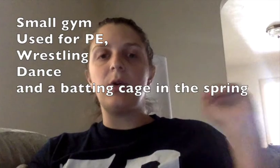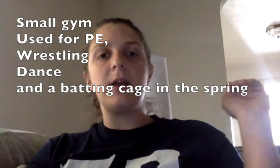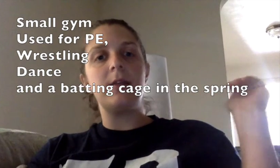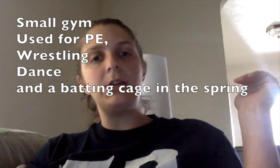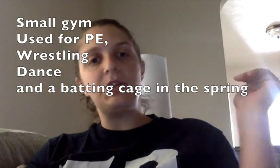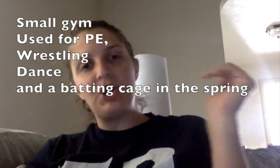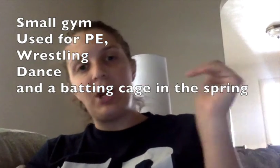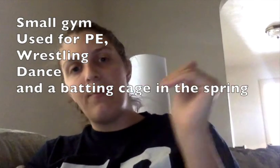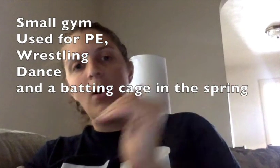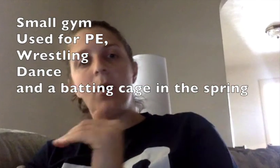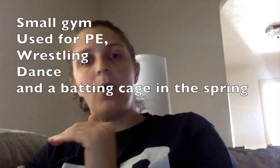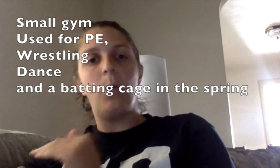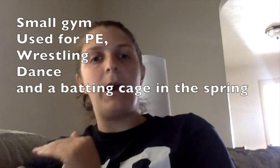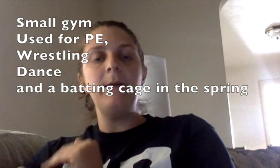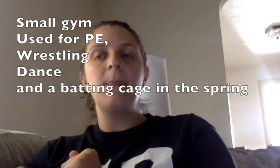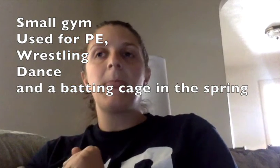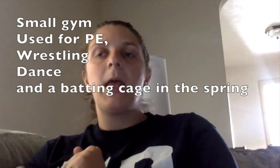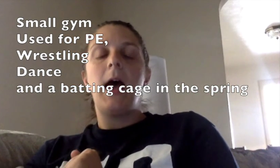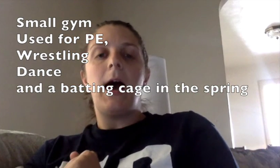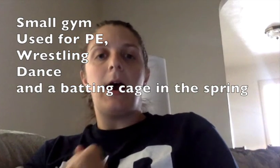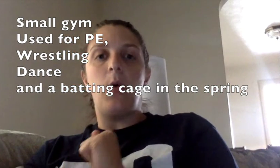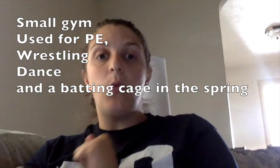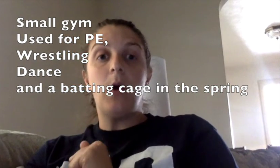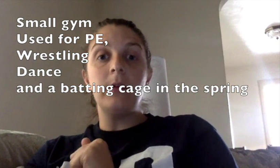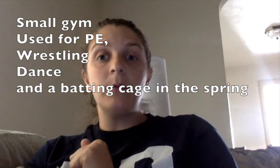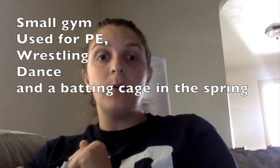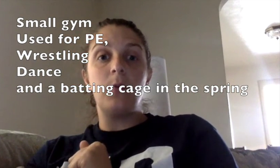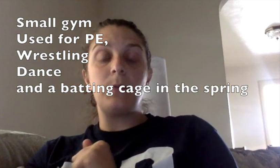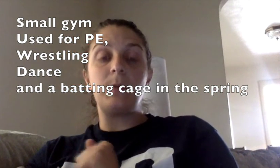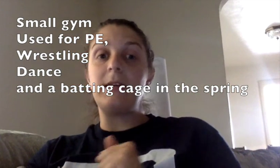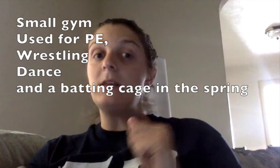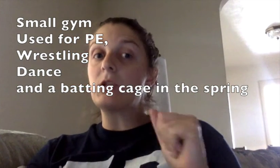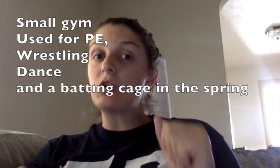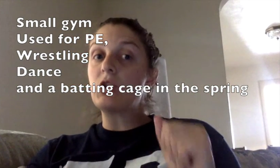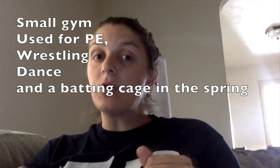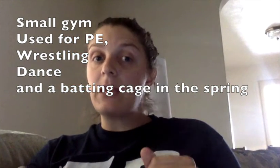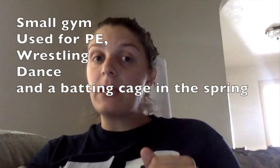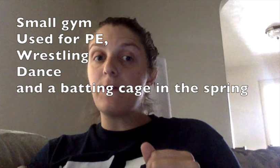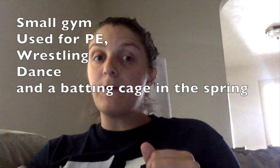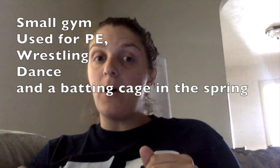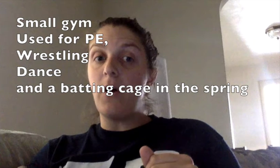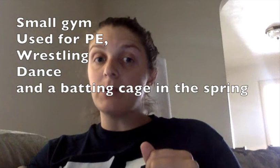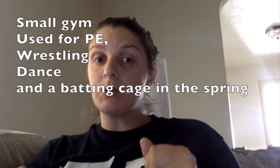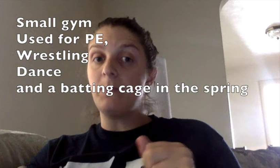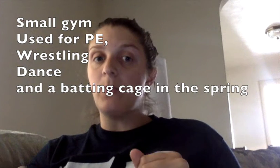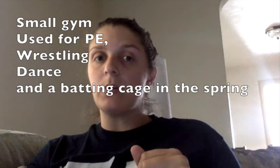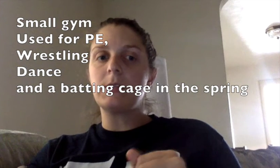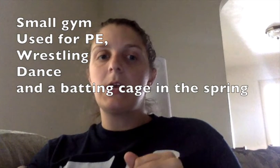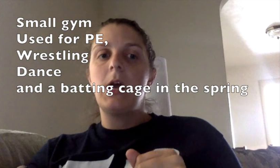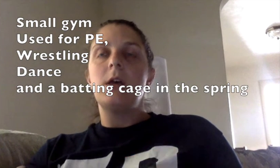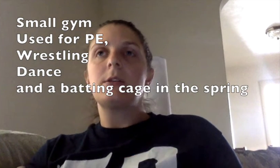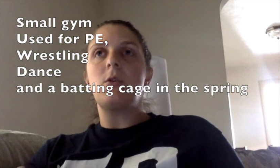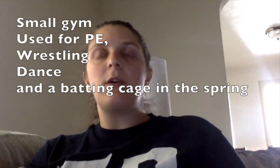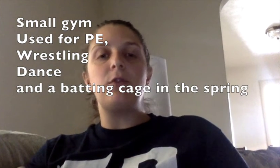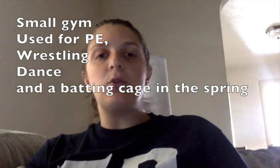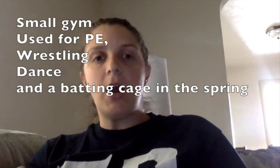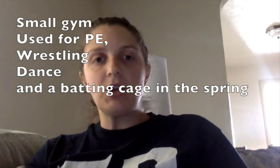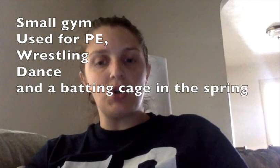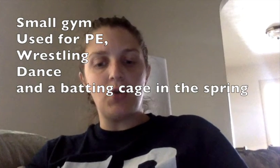in the gym hallway. One would be the start date for fall sports. So if you're not sure when